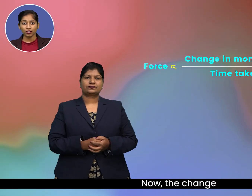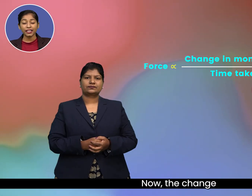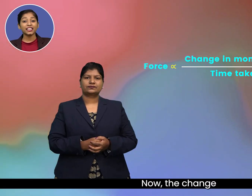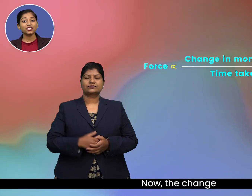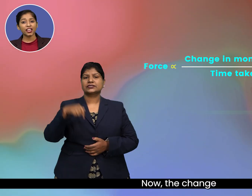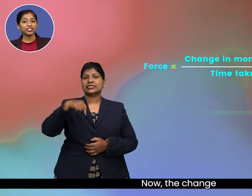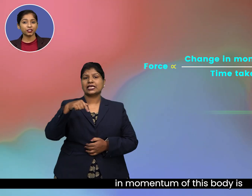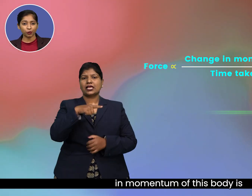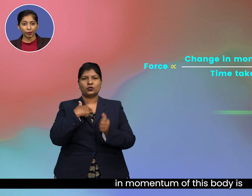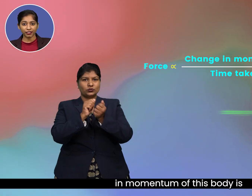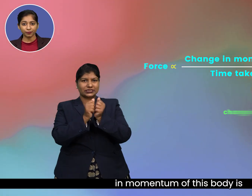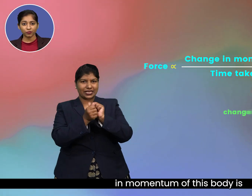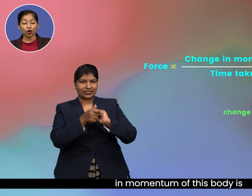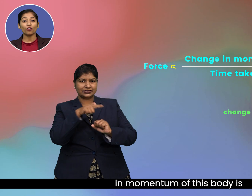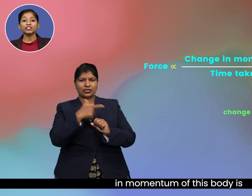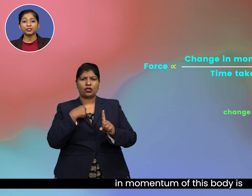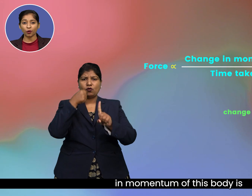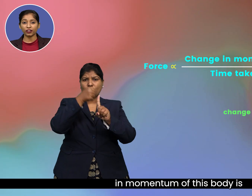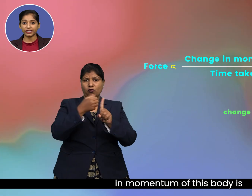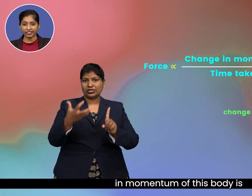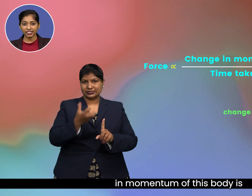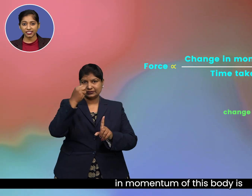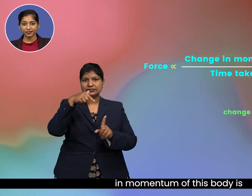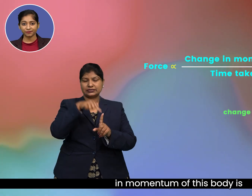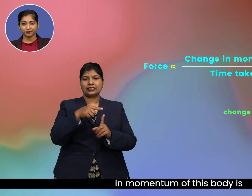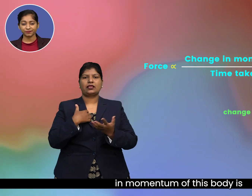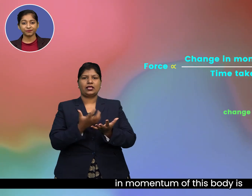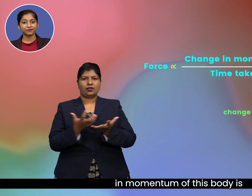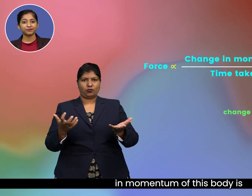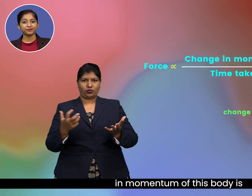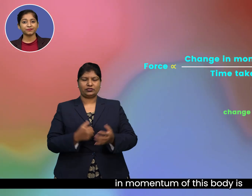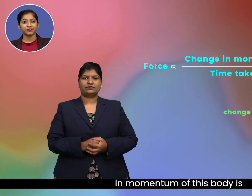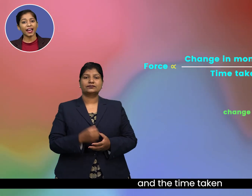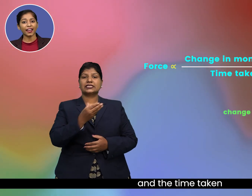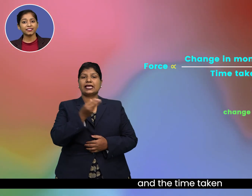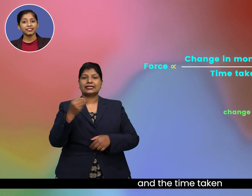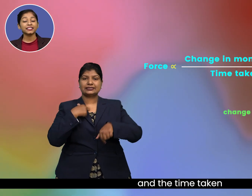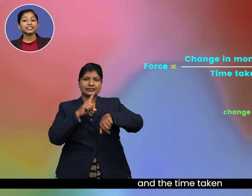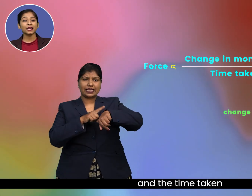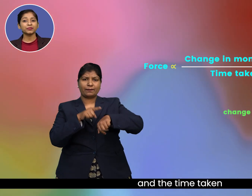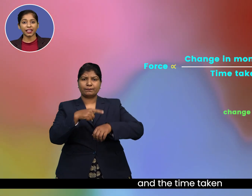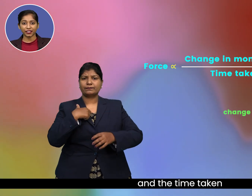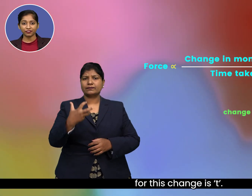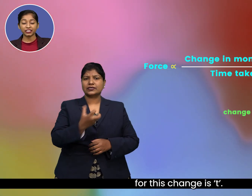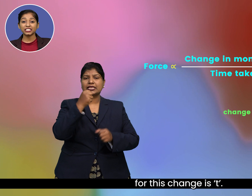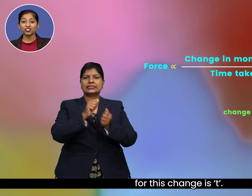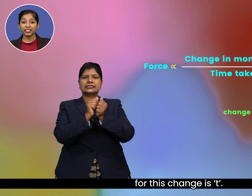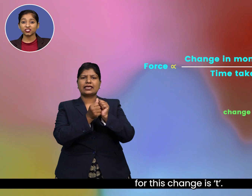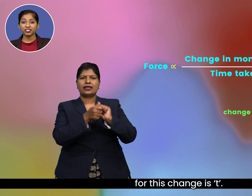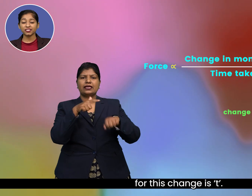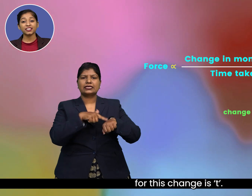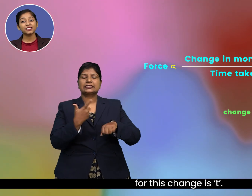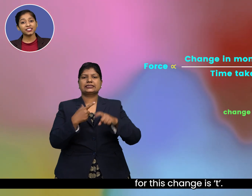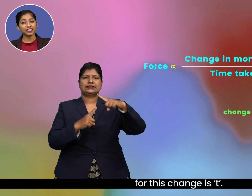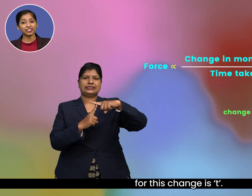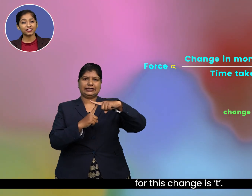Now, the change in momentum of this body is, and the time taken for this change